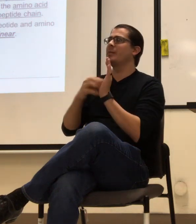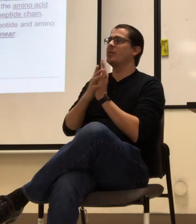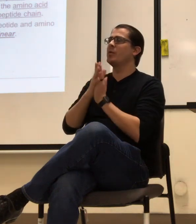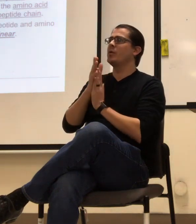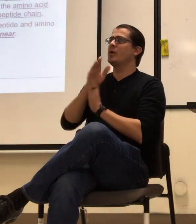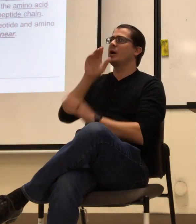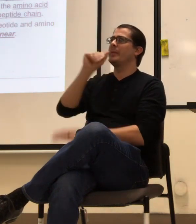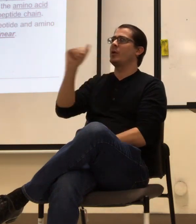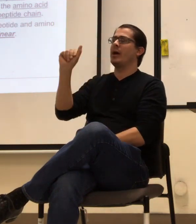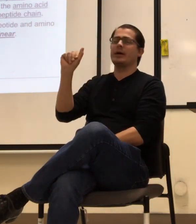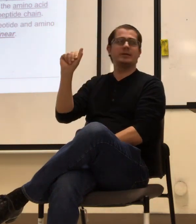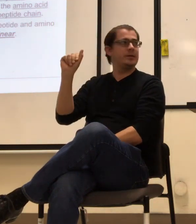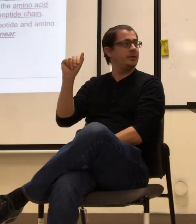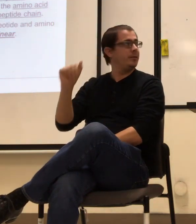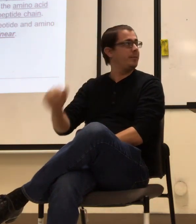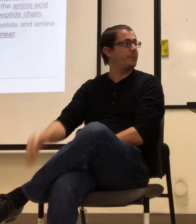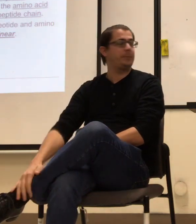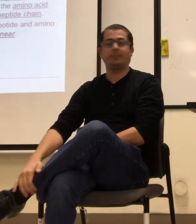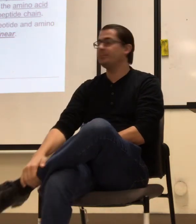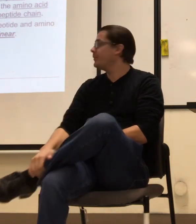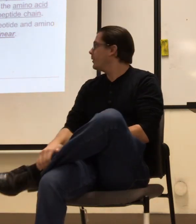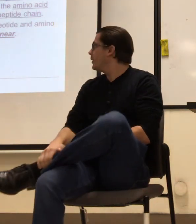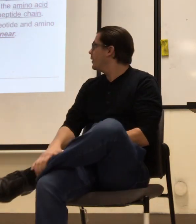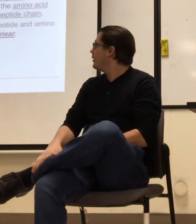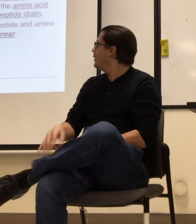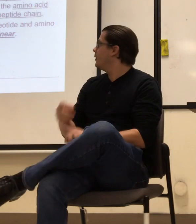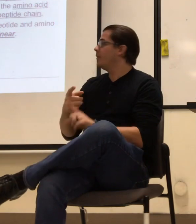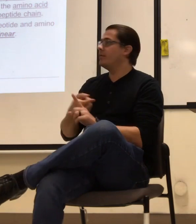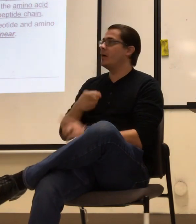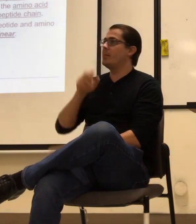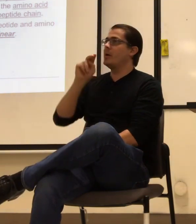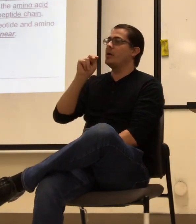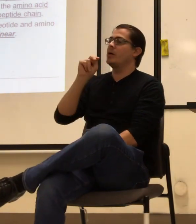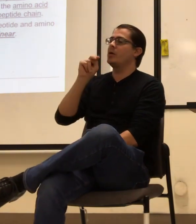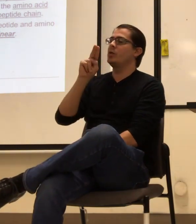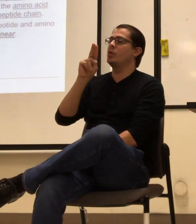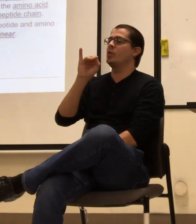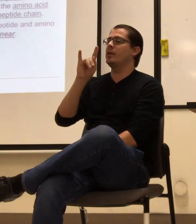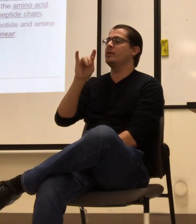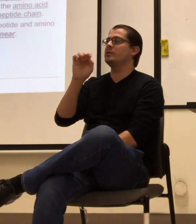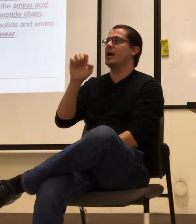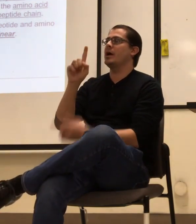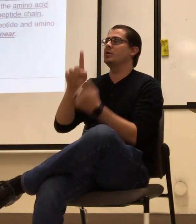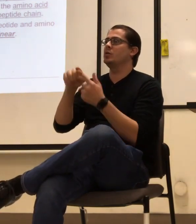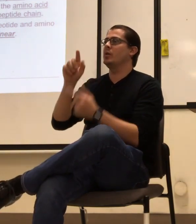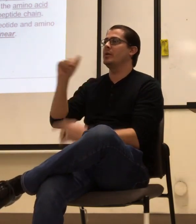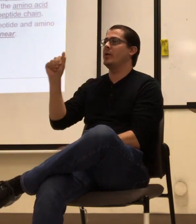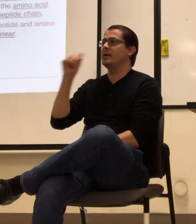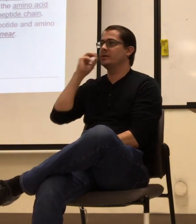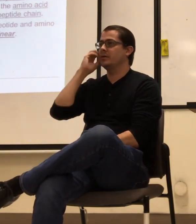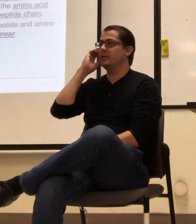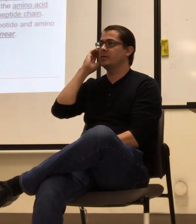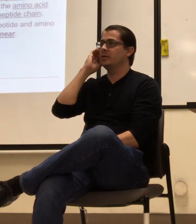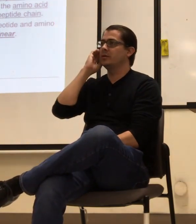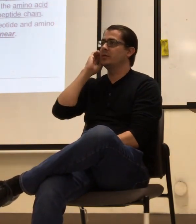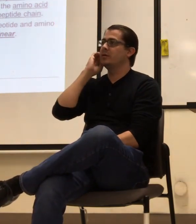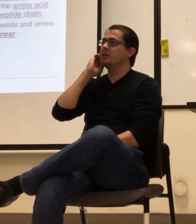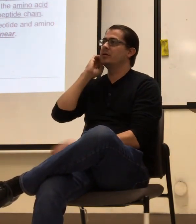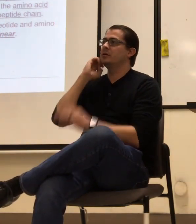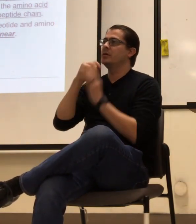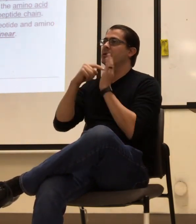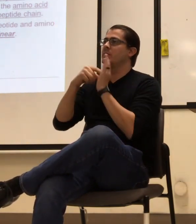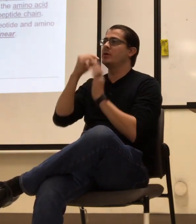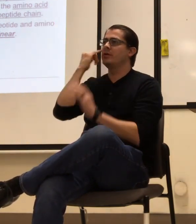amino acids from nucleotides to amino acids with, like, say for example, let's say